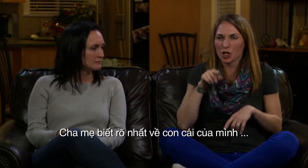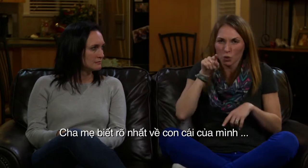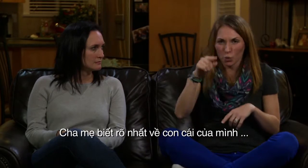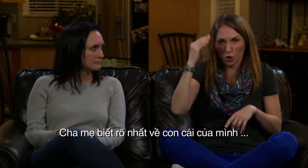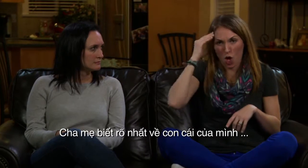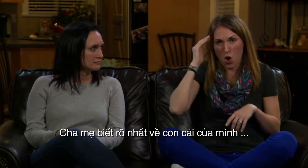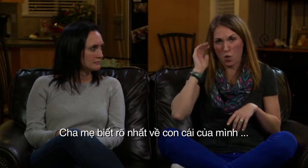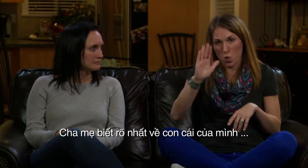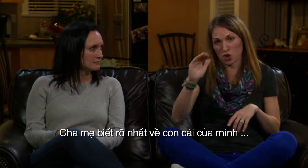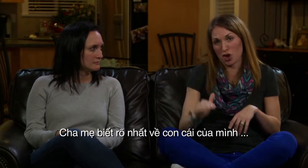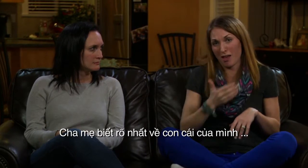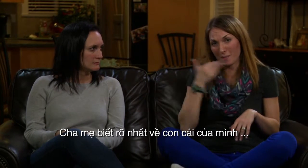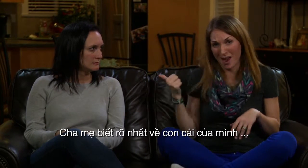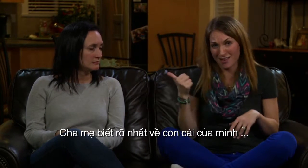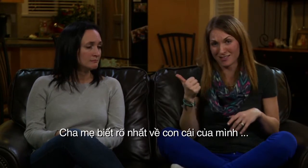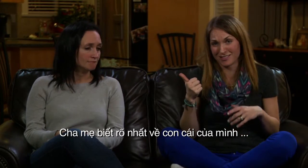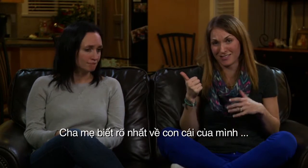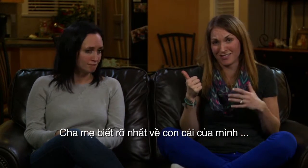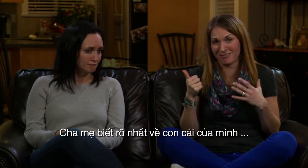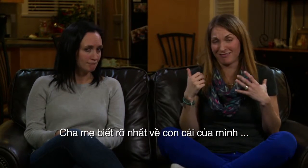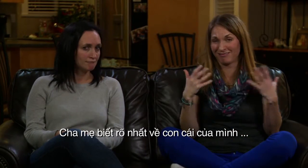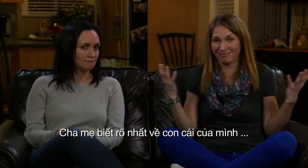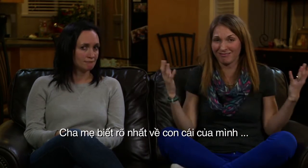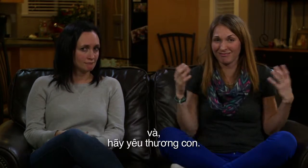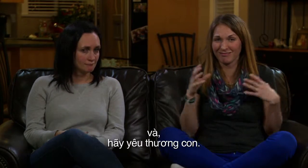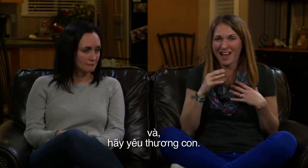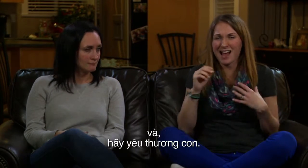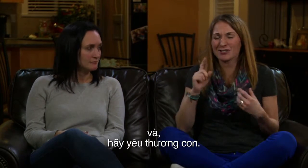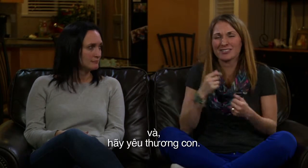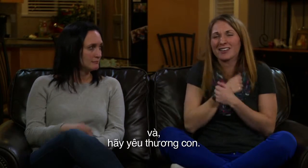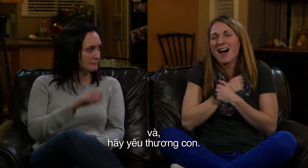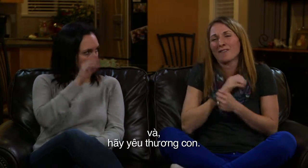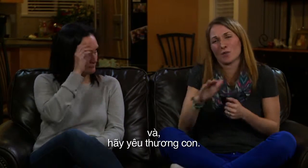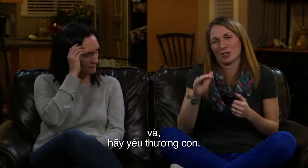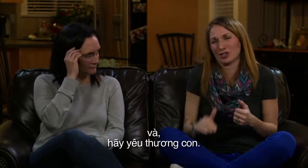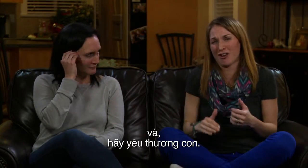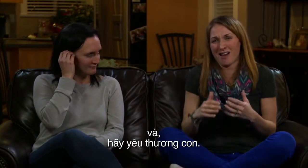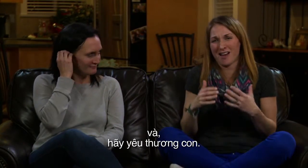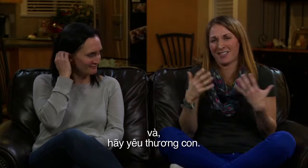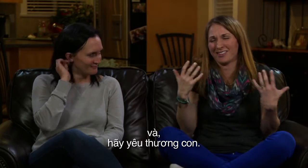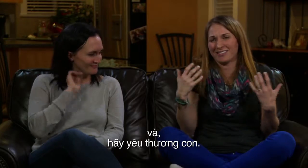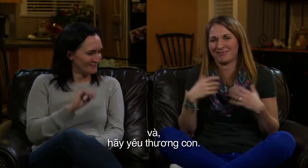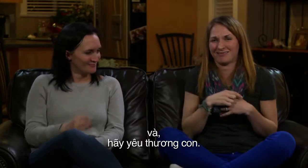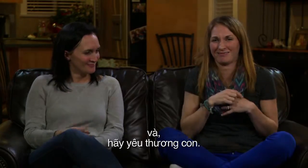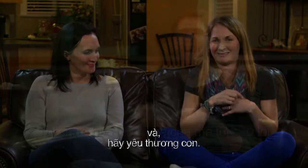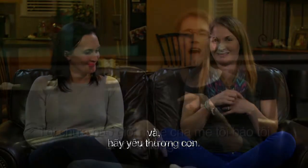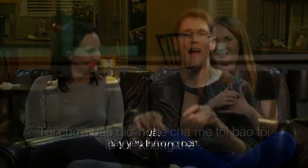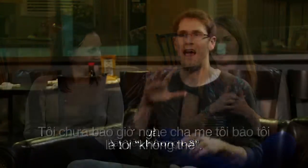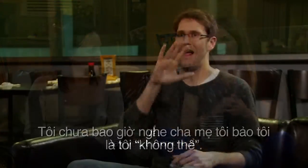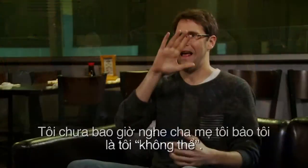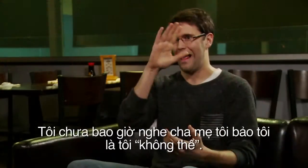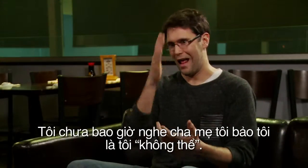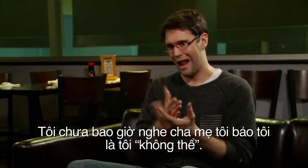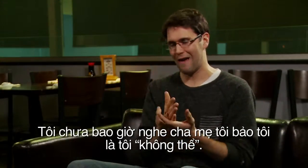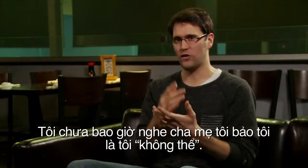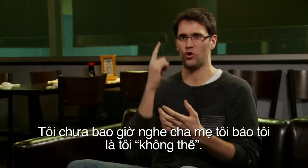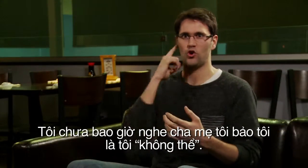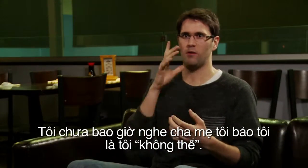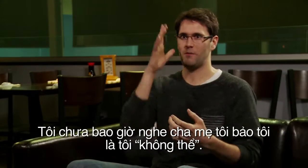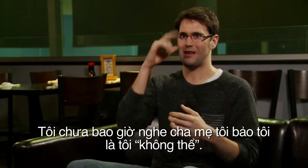You know your child best. And just love your child. I have never heard my